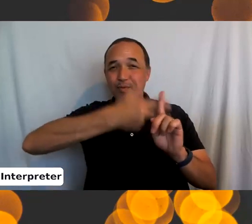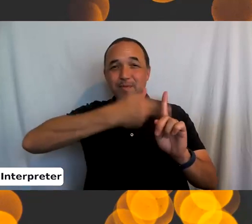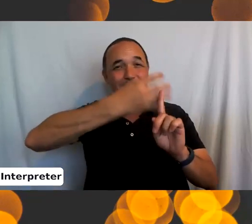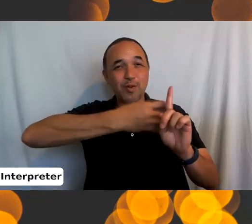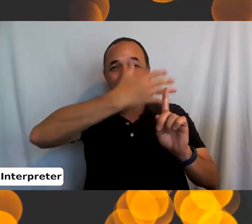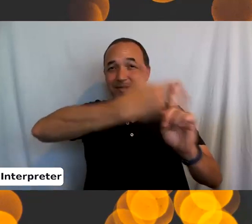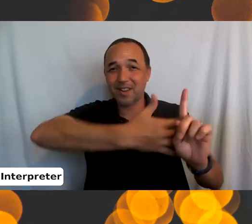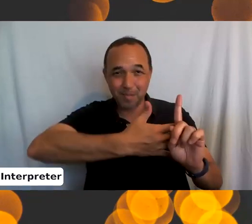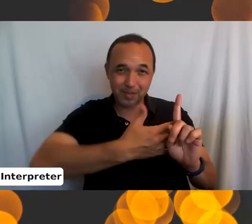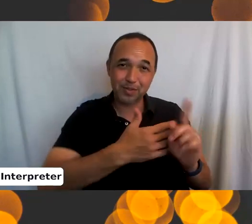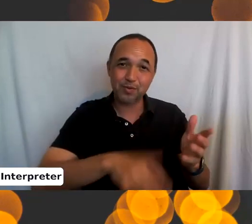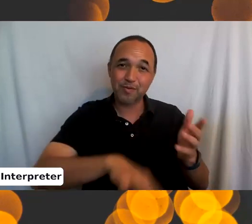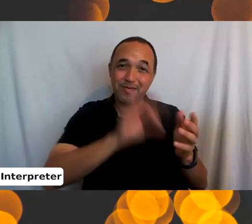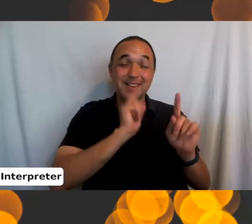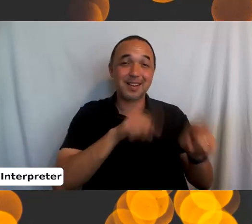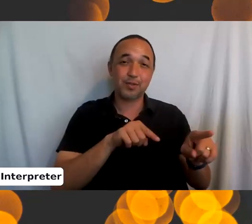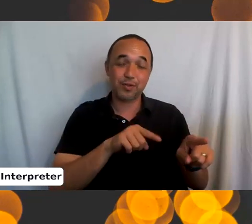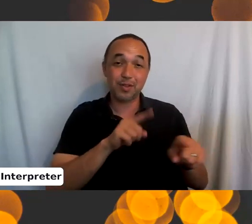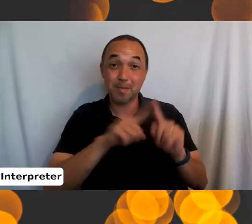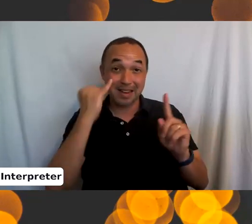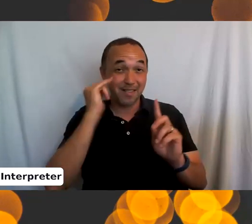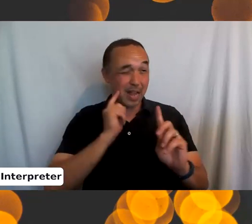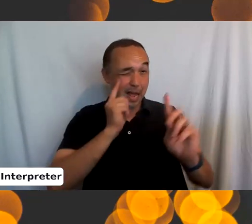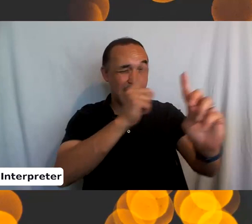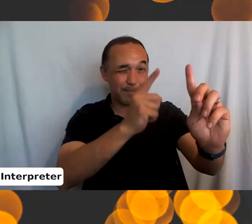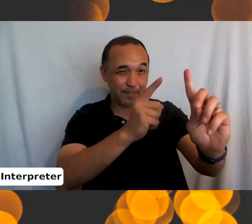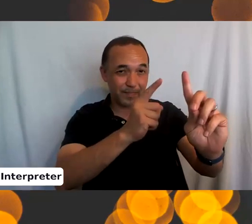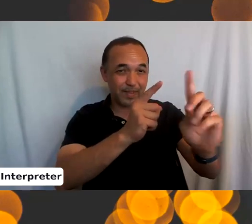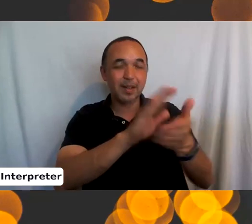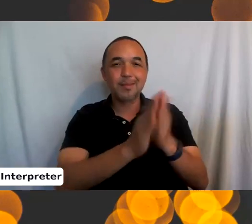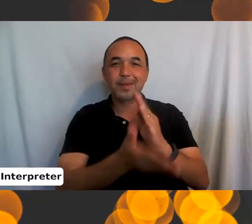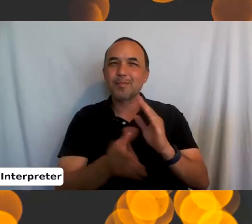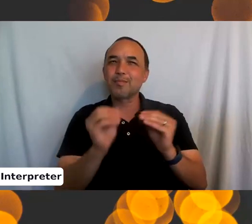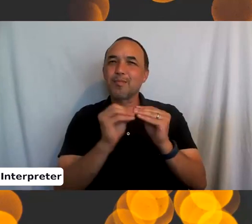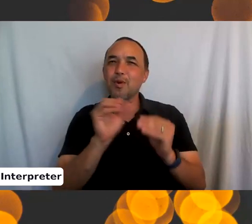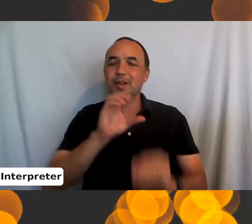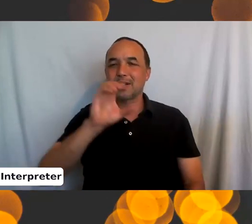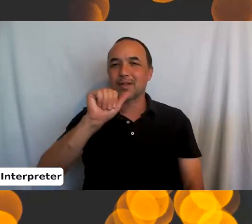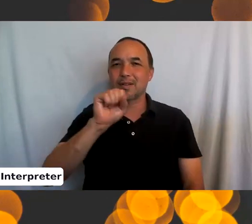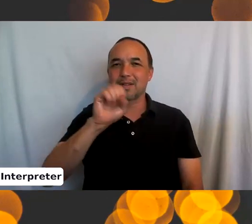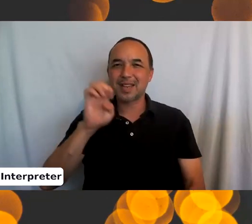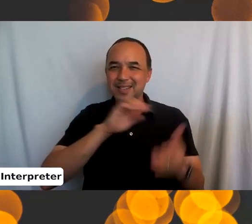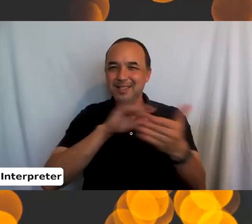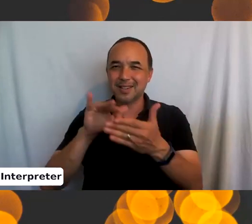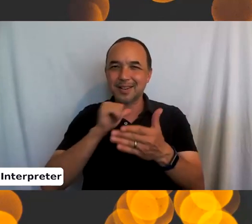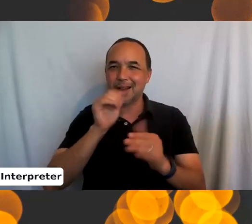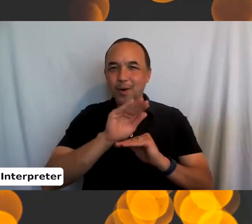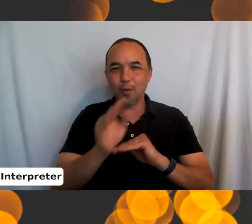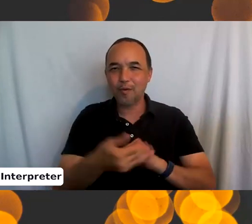this your mission, these places sometimes become more like case studies than just like a quick overnight thing.